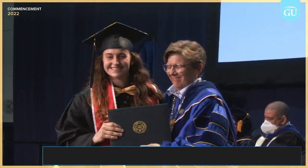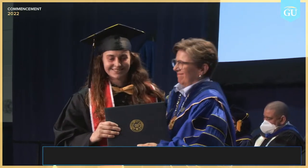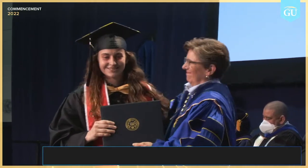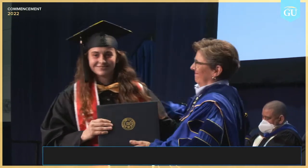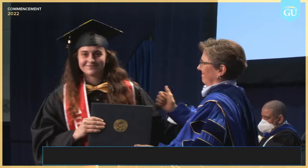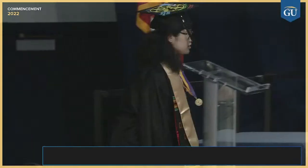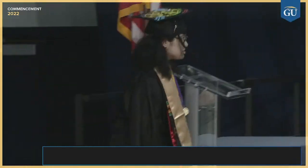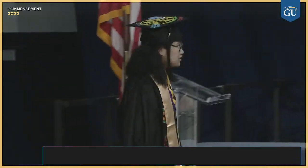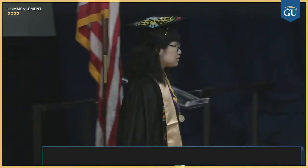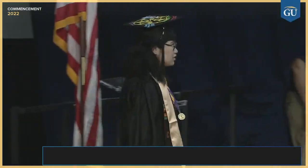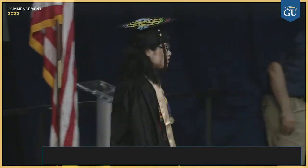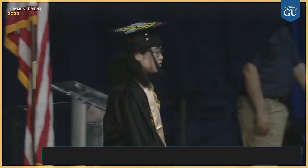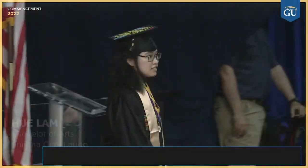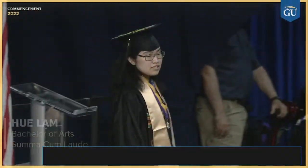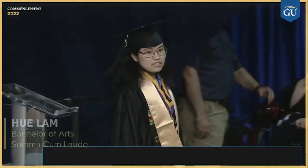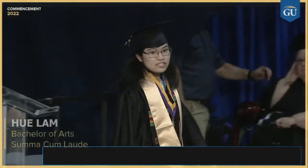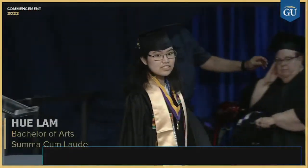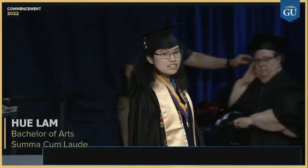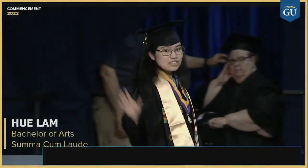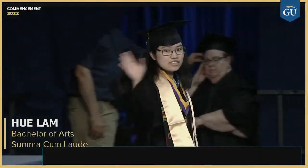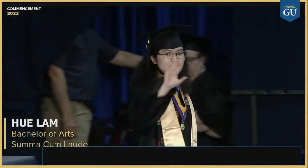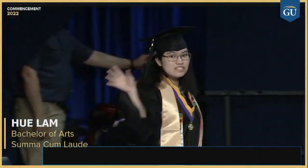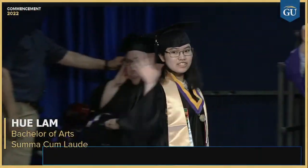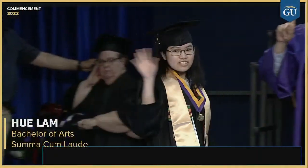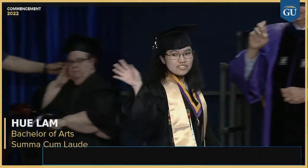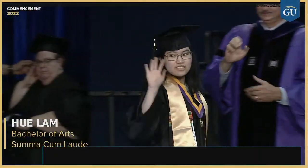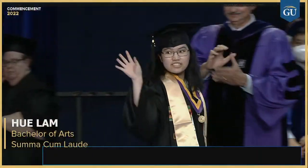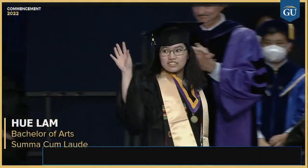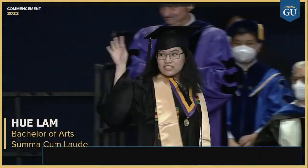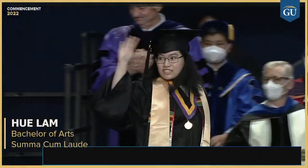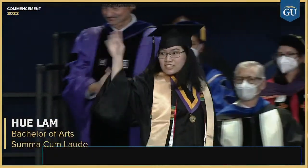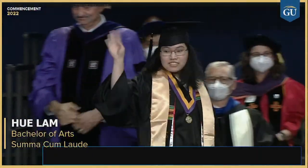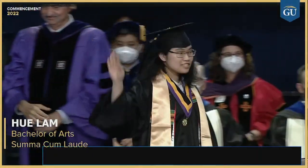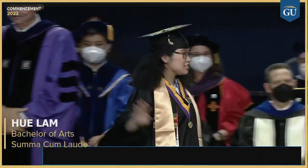Hugh Lam, Bachelor of Arts, summa cum laude.